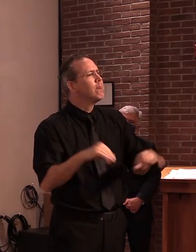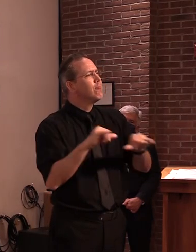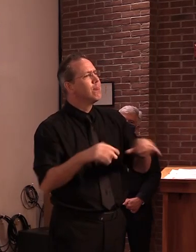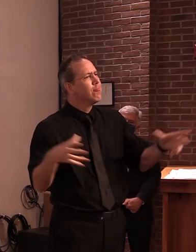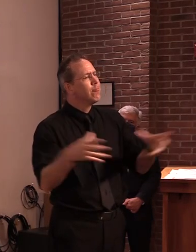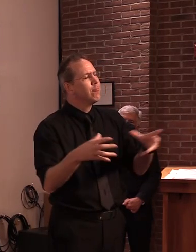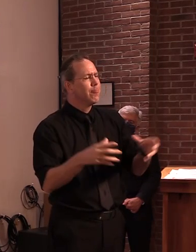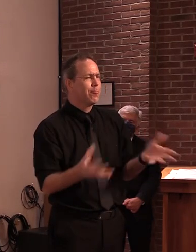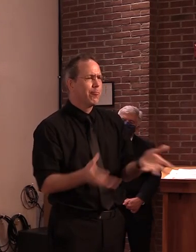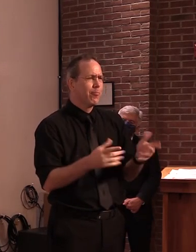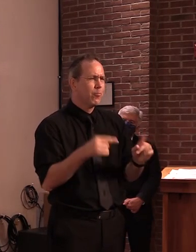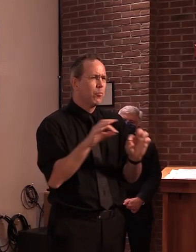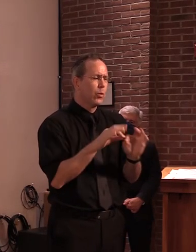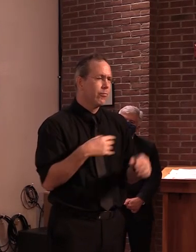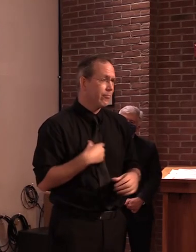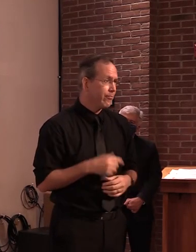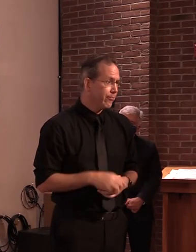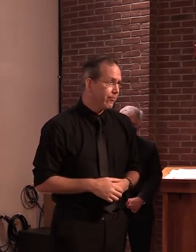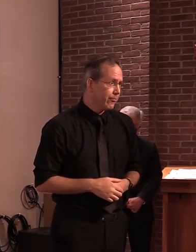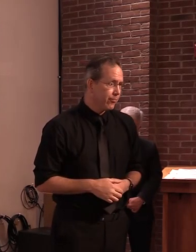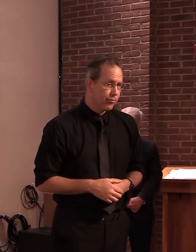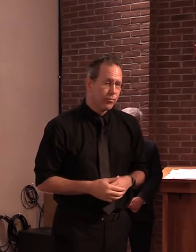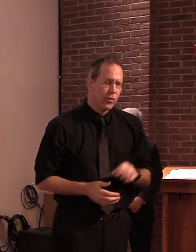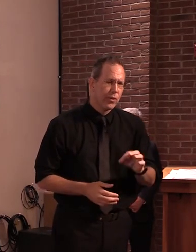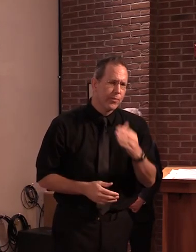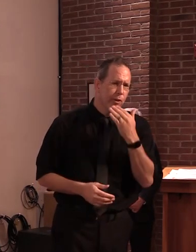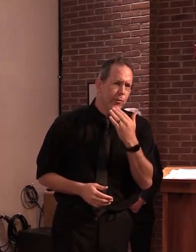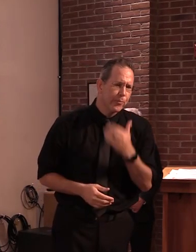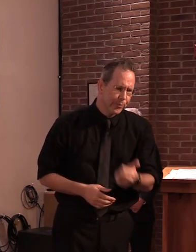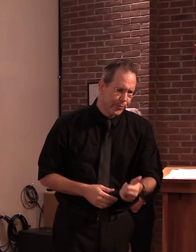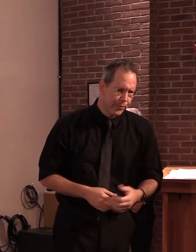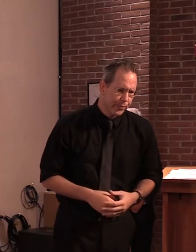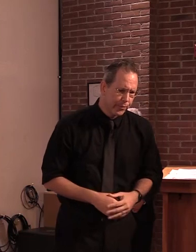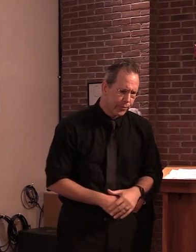much. Kevin McCallum, 7 days.